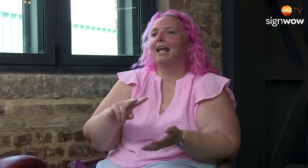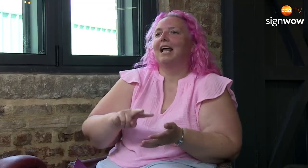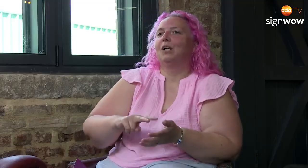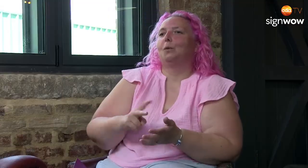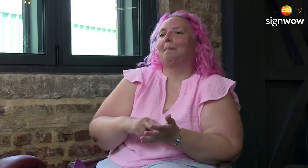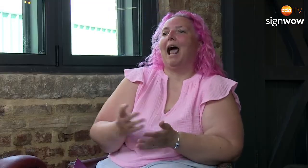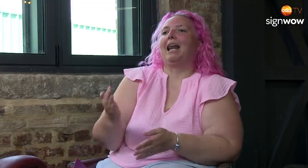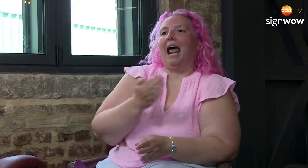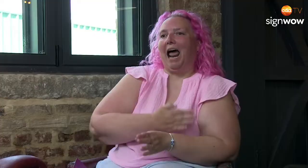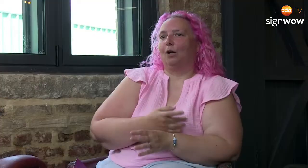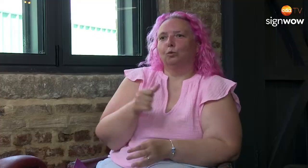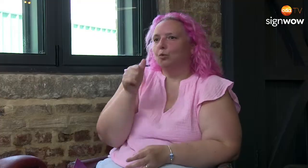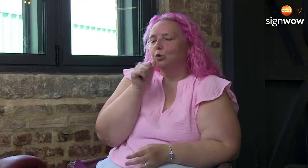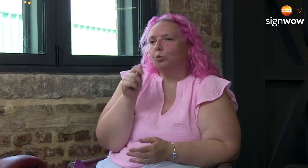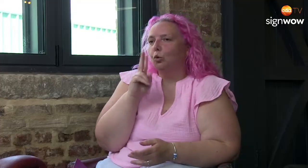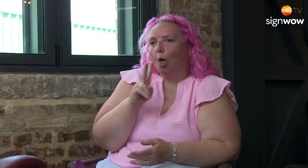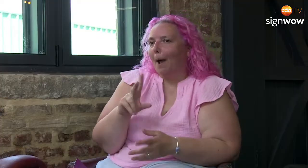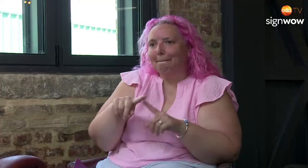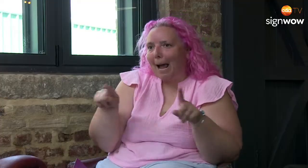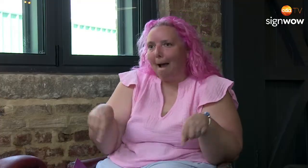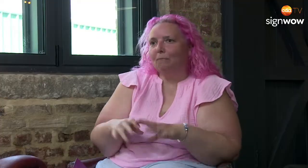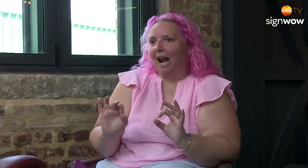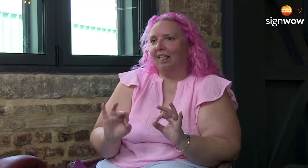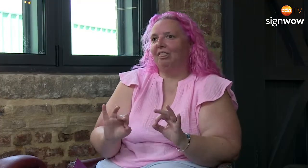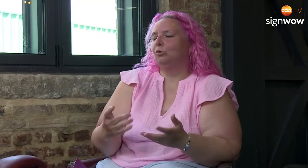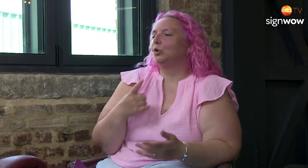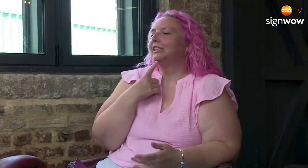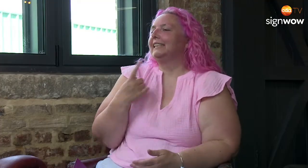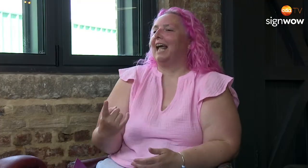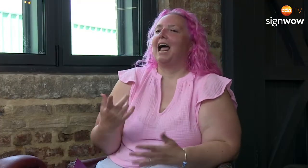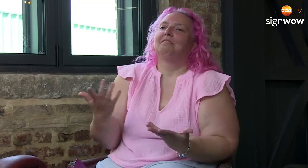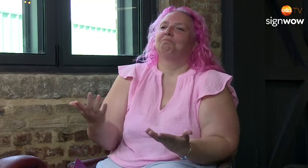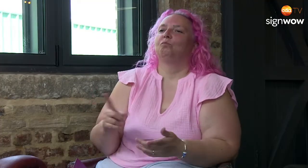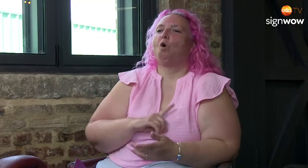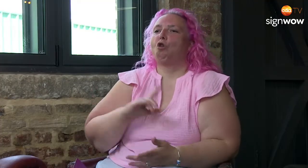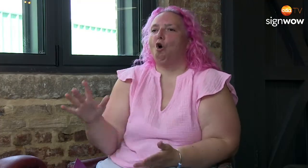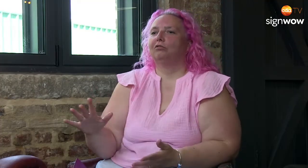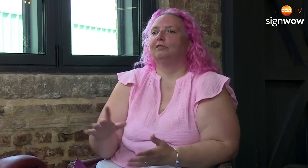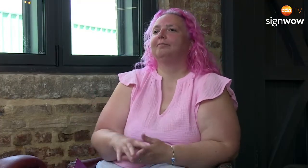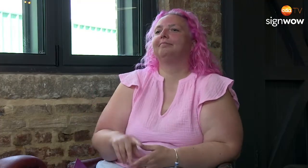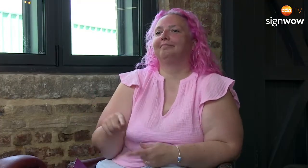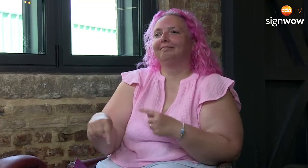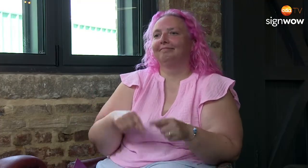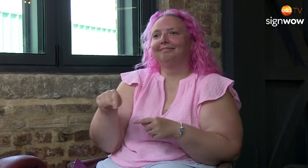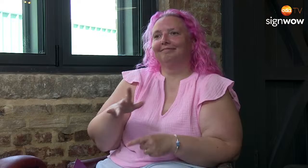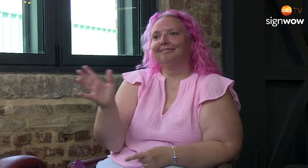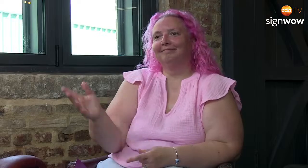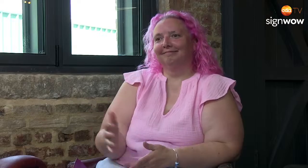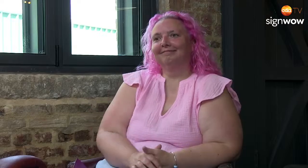right, left. But without looking at a map or anything, we just say, why not? Let's see what we can find.